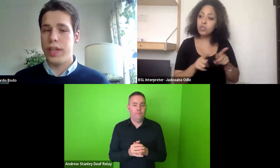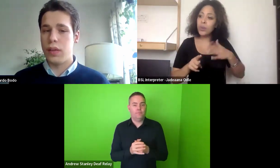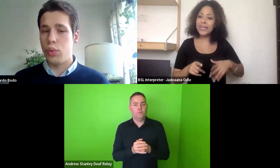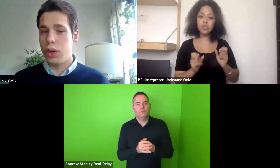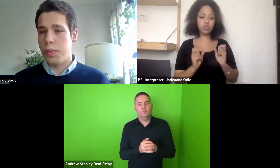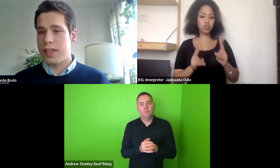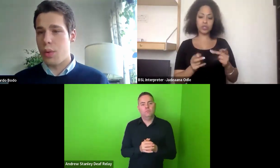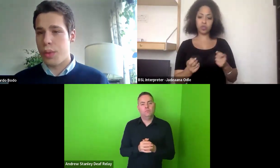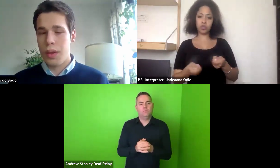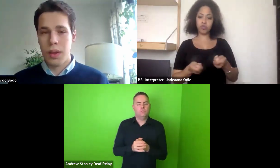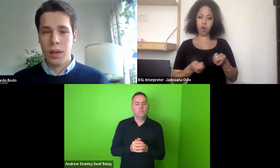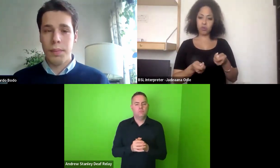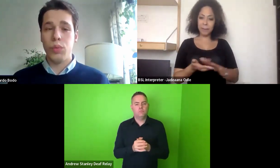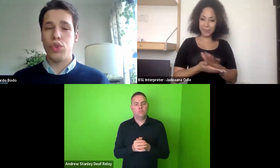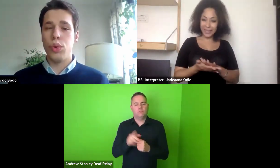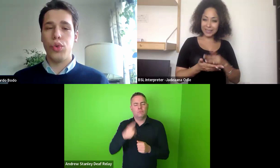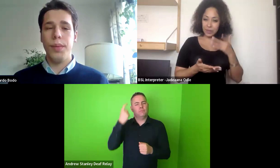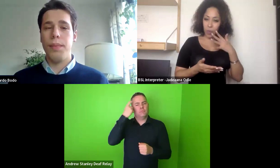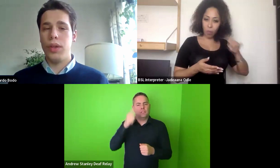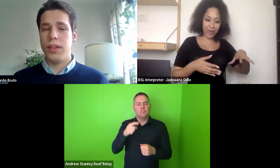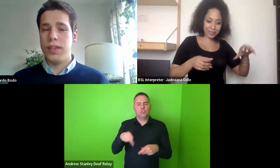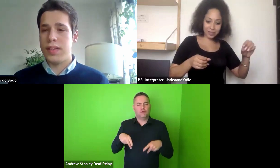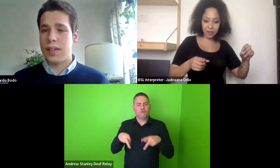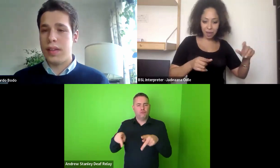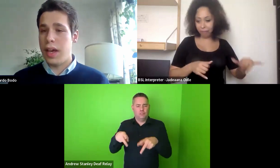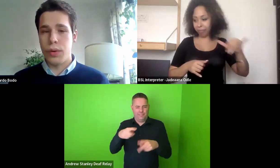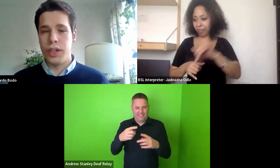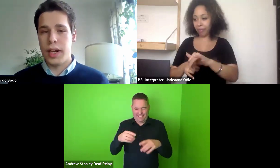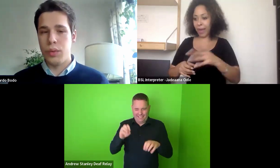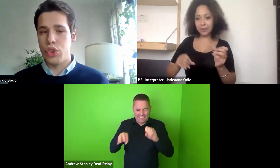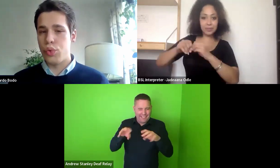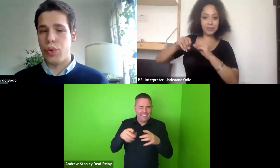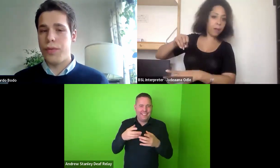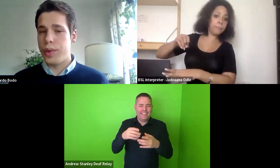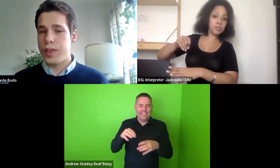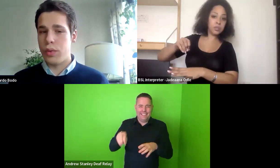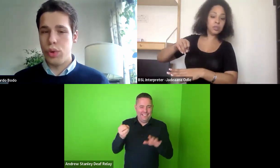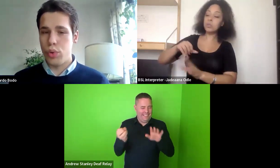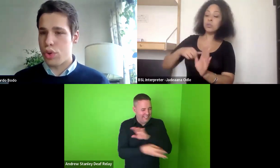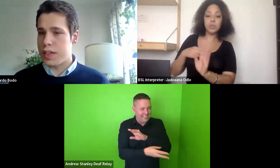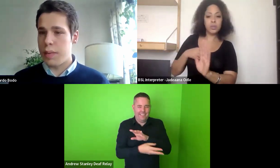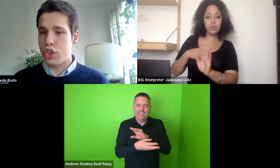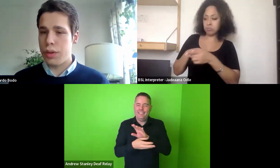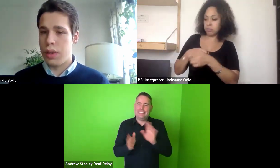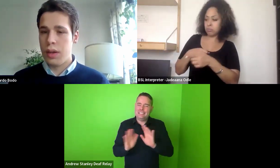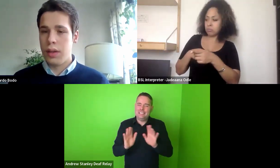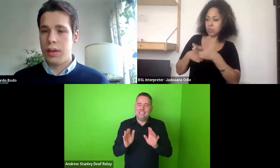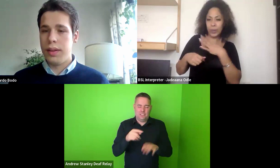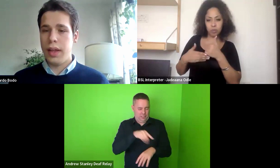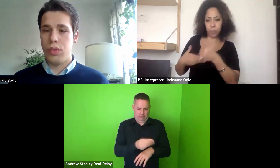toxic waste to the global south. But we should also remember that this is the end of the line. We should try first to reduce